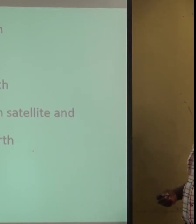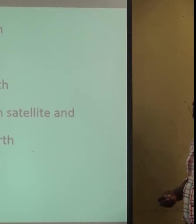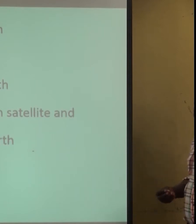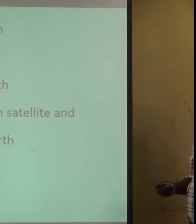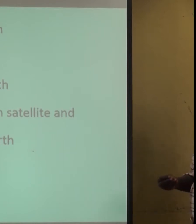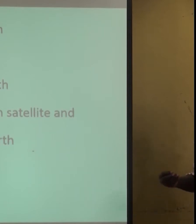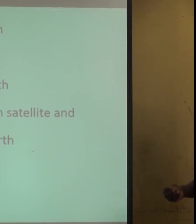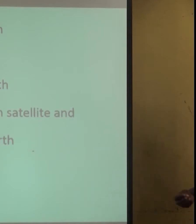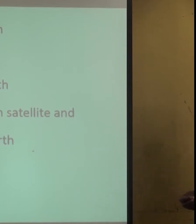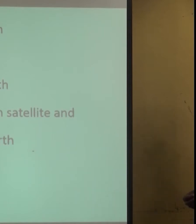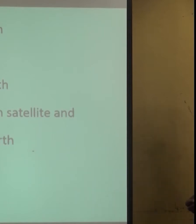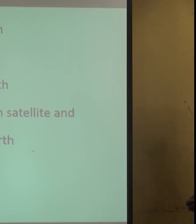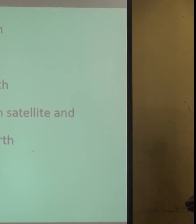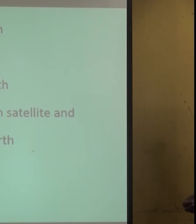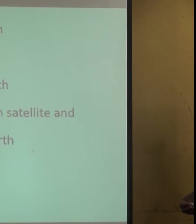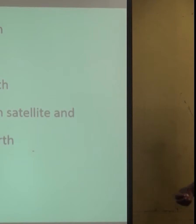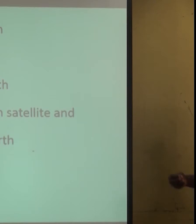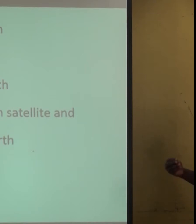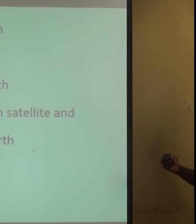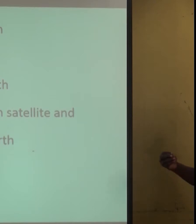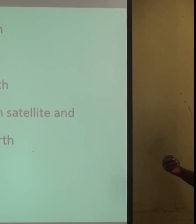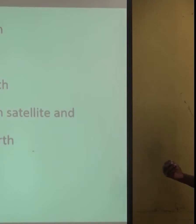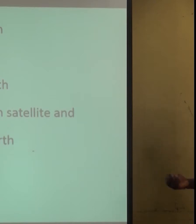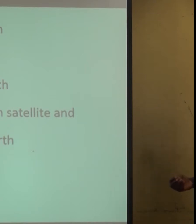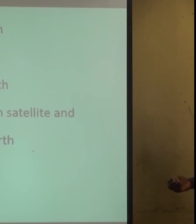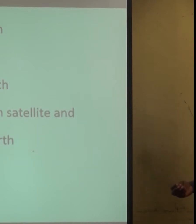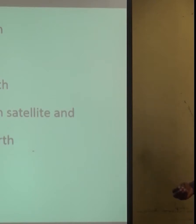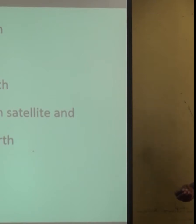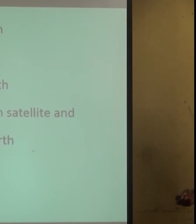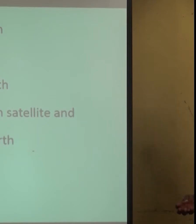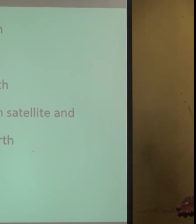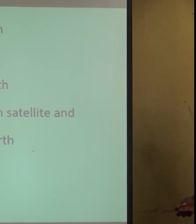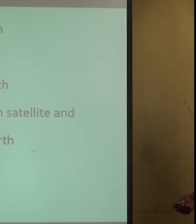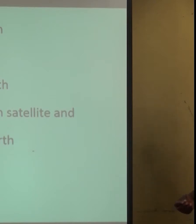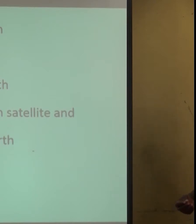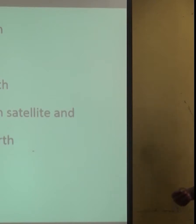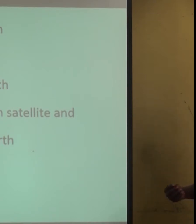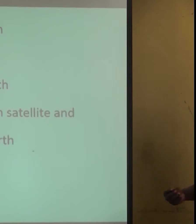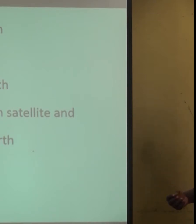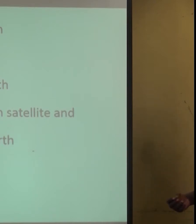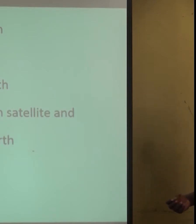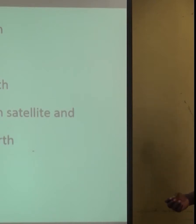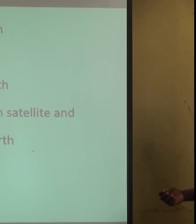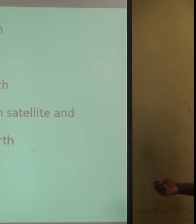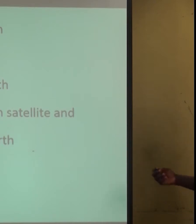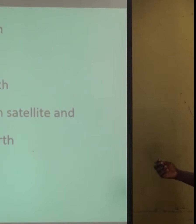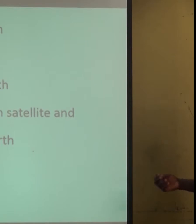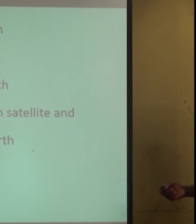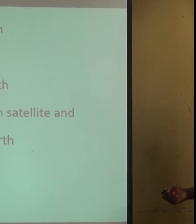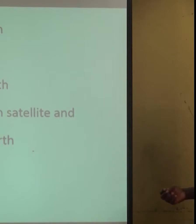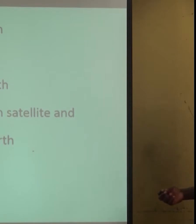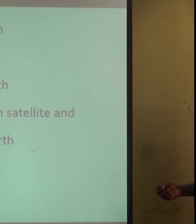satellite. Capital R is radius of the Earth. Small r is